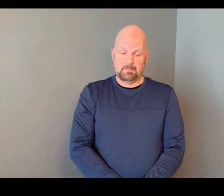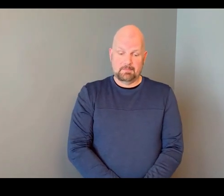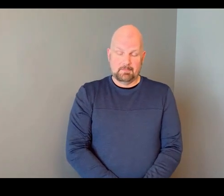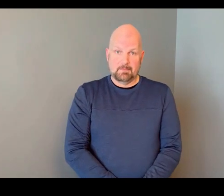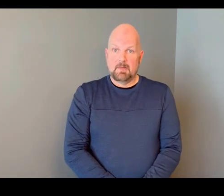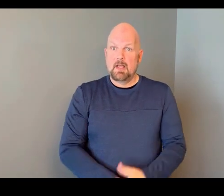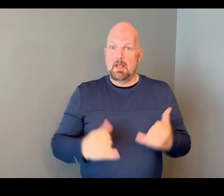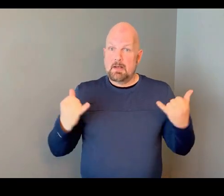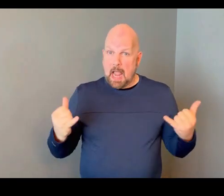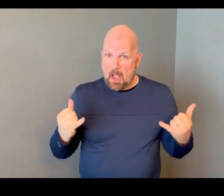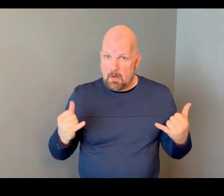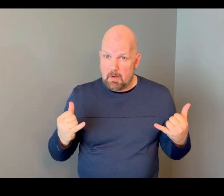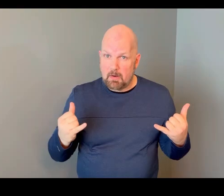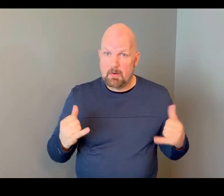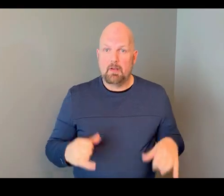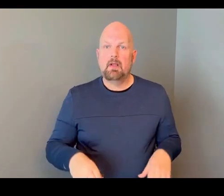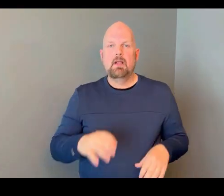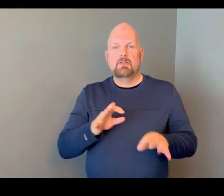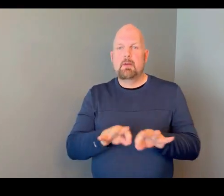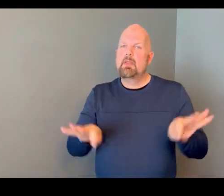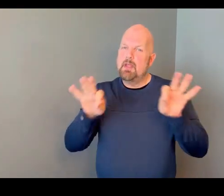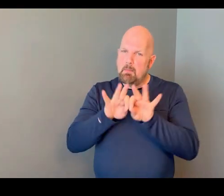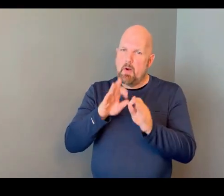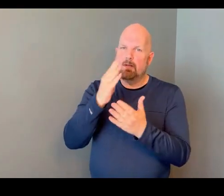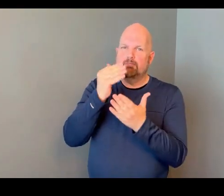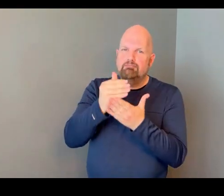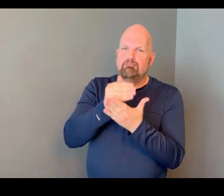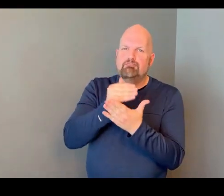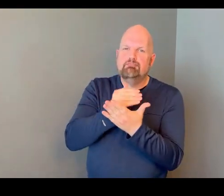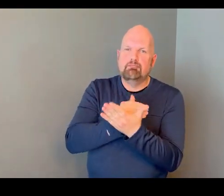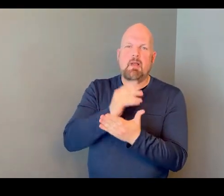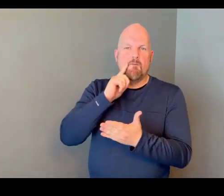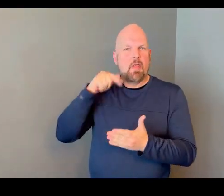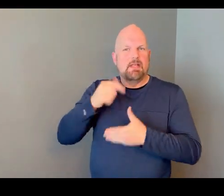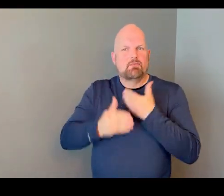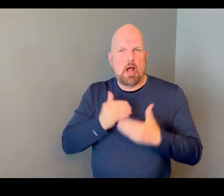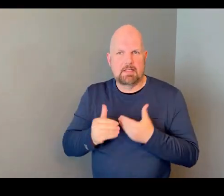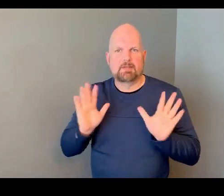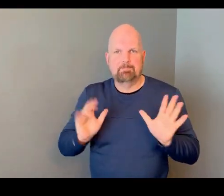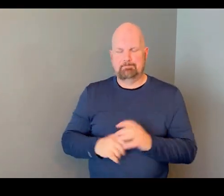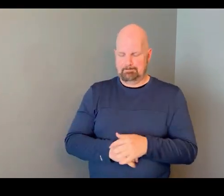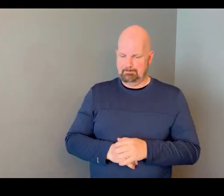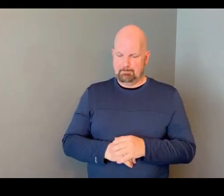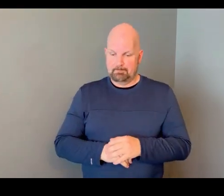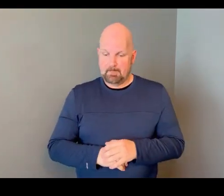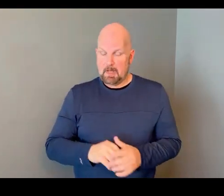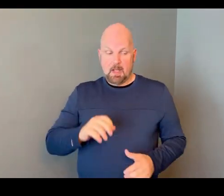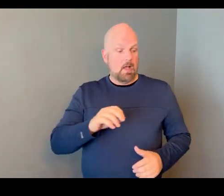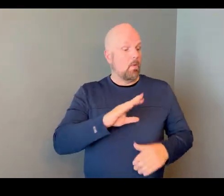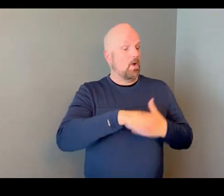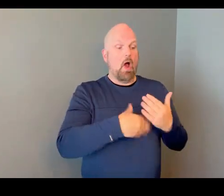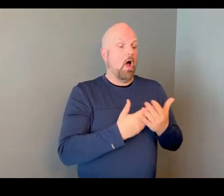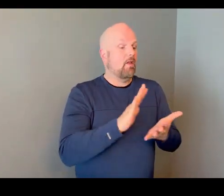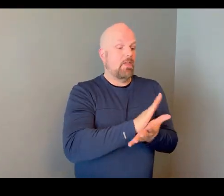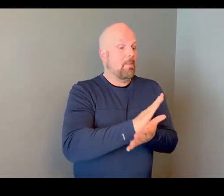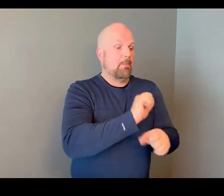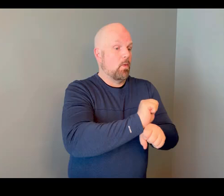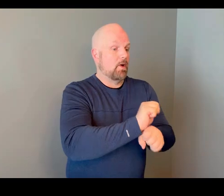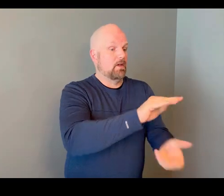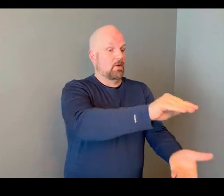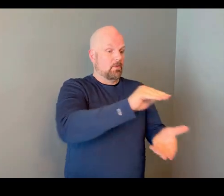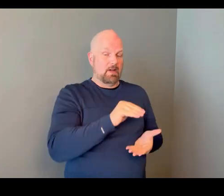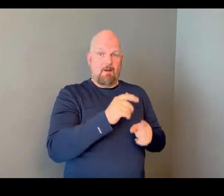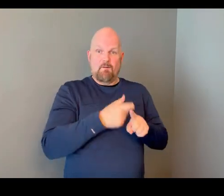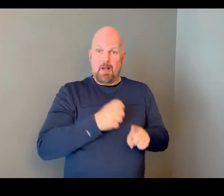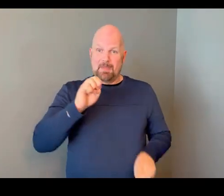So now, let's talk about the key steps for the escrow process. Once the paperwork has been received by the